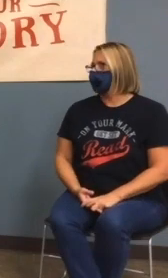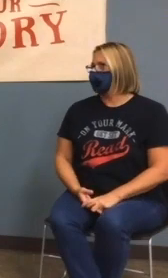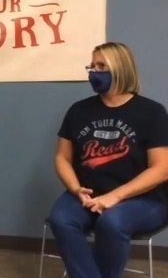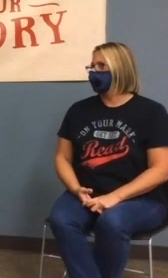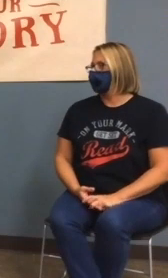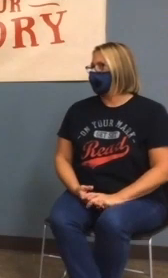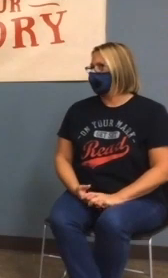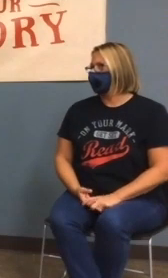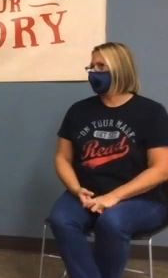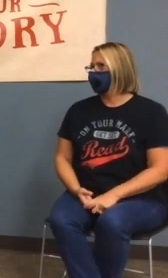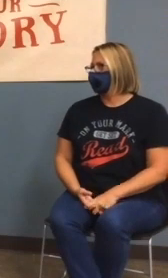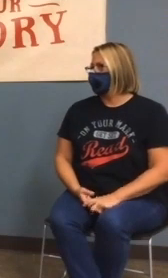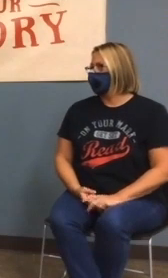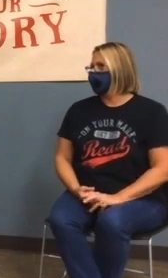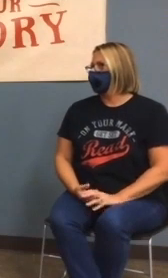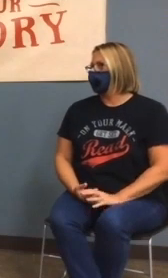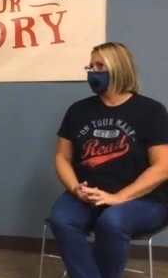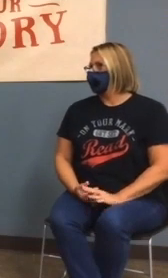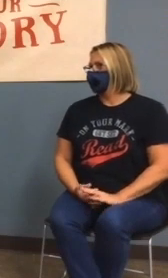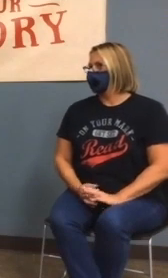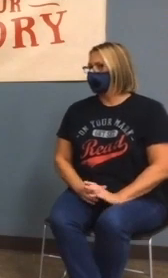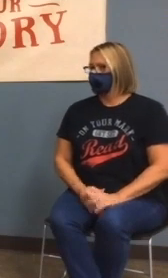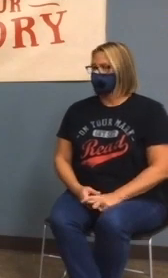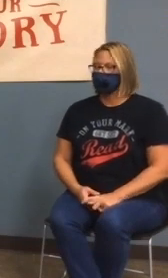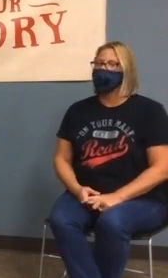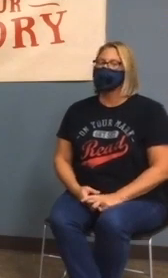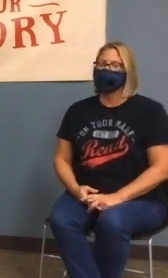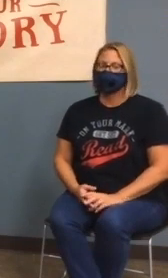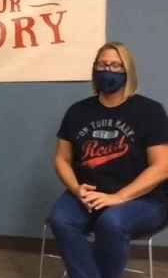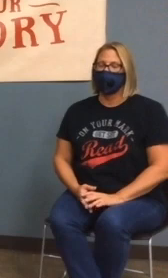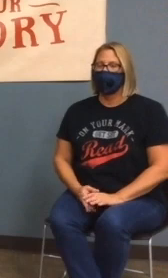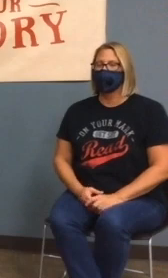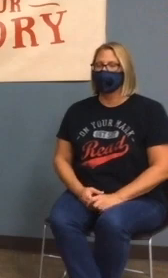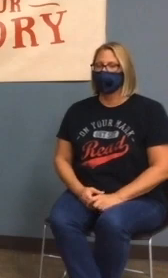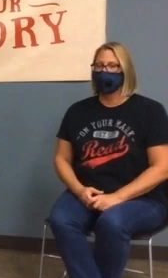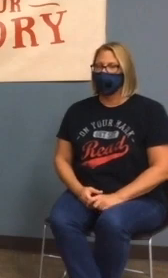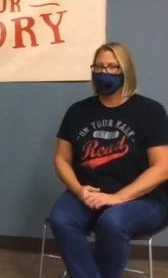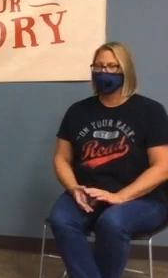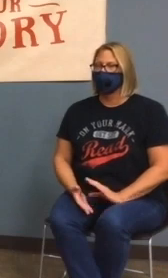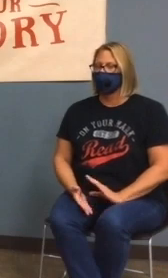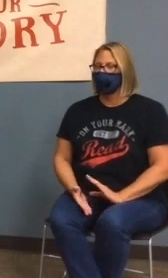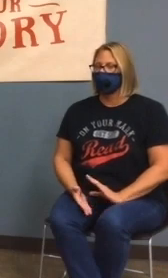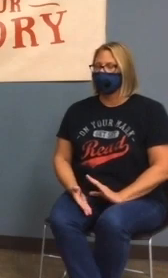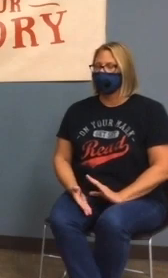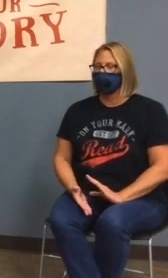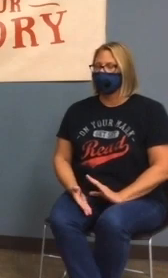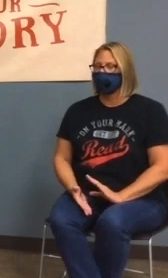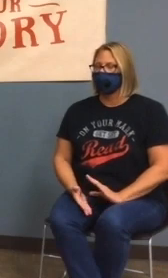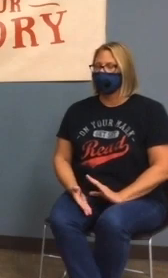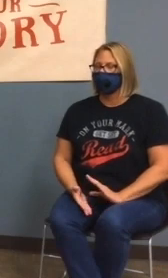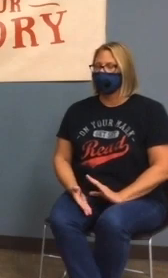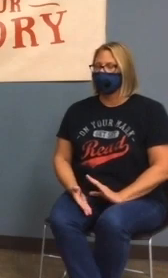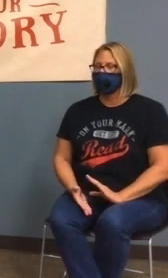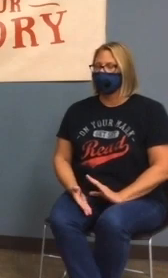people. So just remember, we have things going on. We have things for you to do. Don't forget the Friday craft